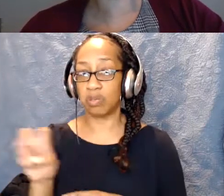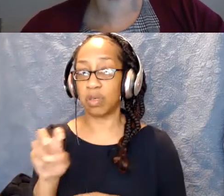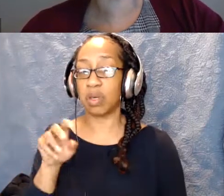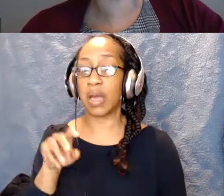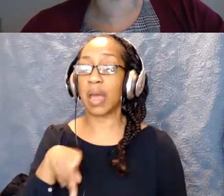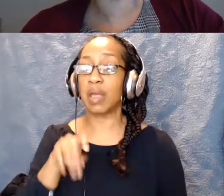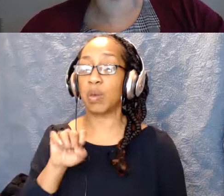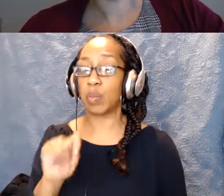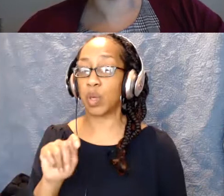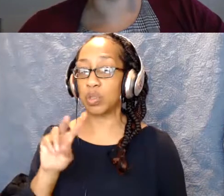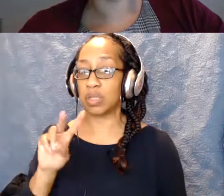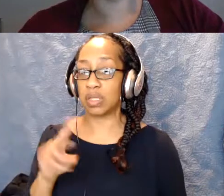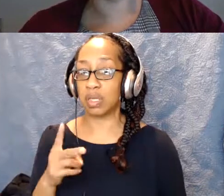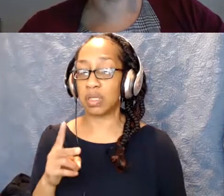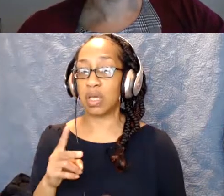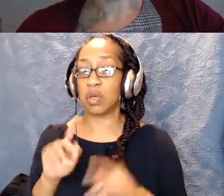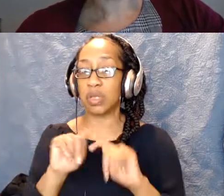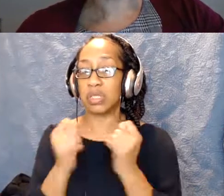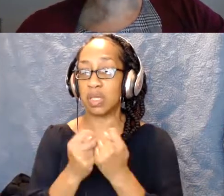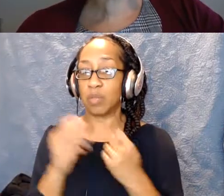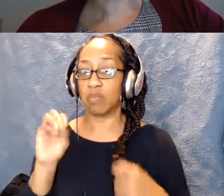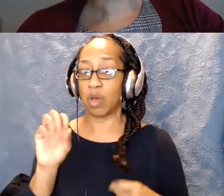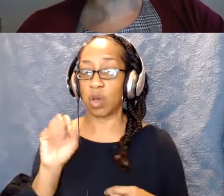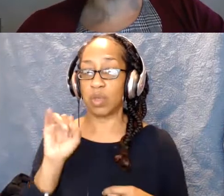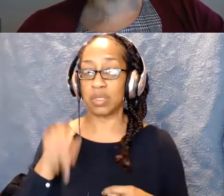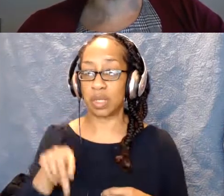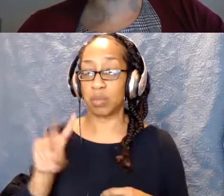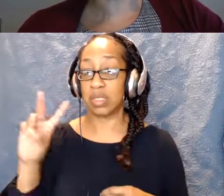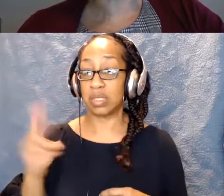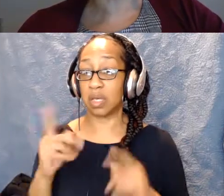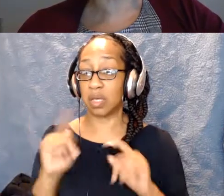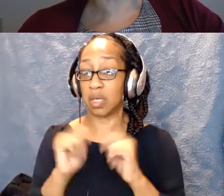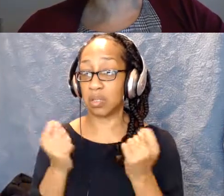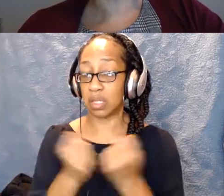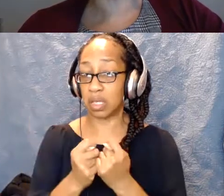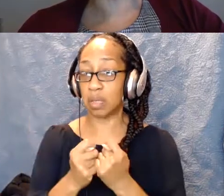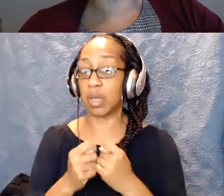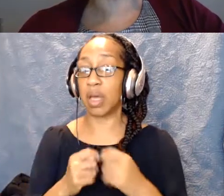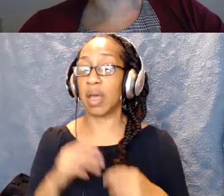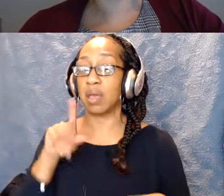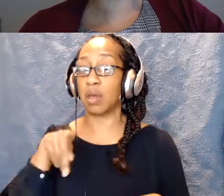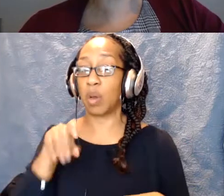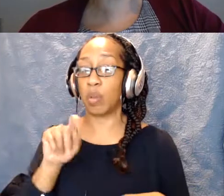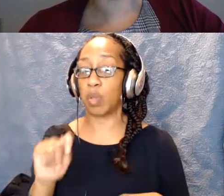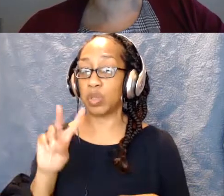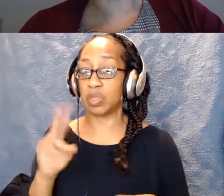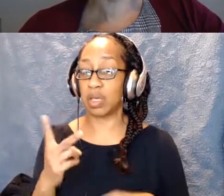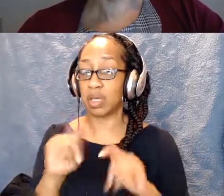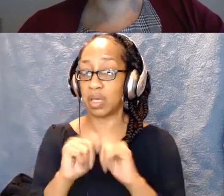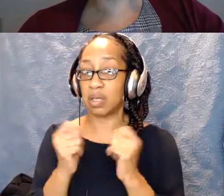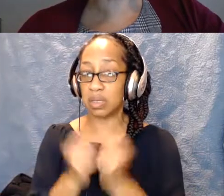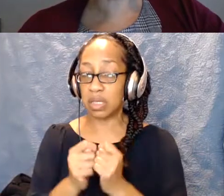Research to Practice Division of OSEP. The Secondary Team and Post-Secondary Team administers discretionary